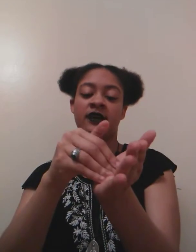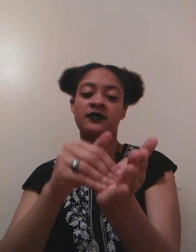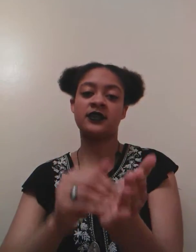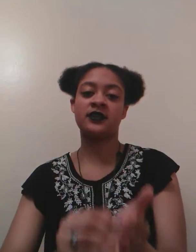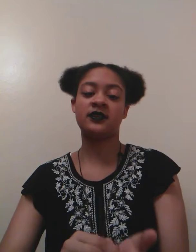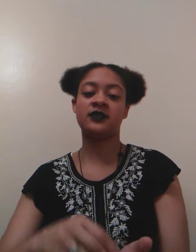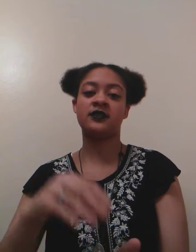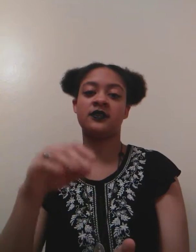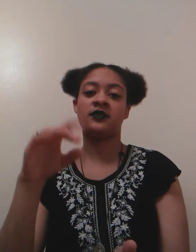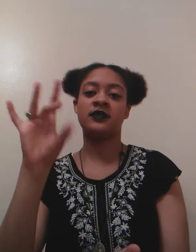6,000,